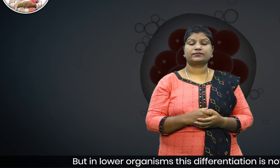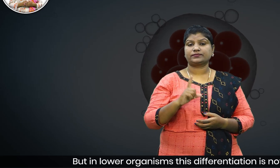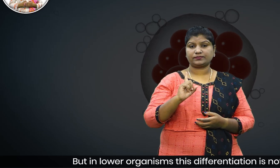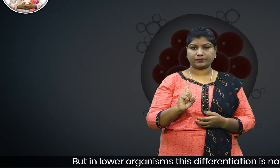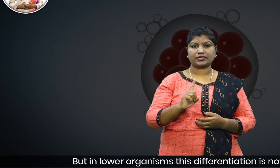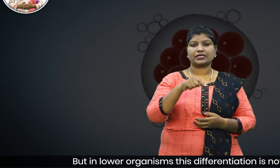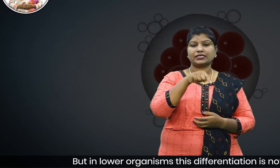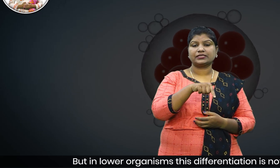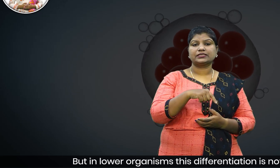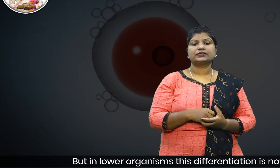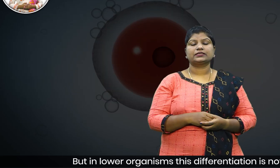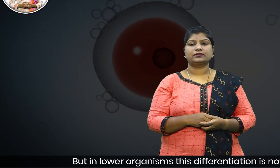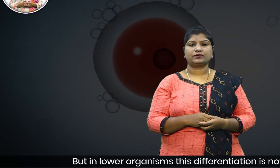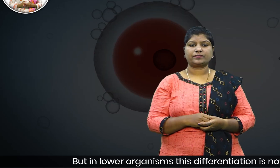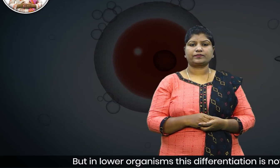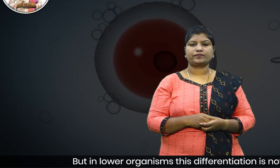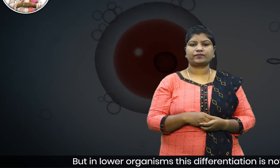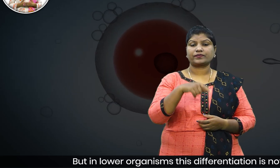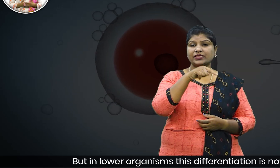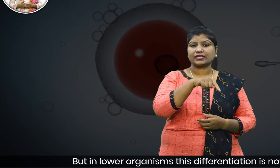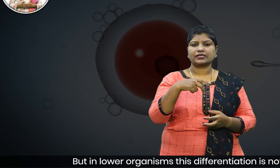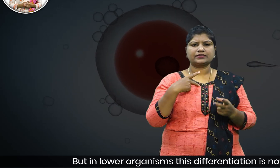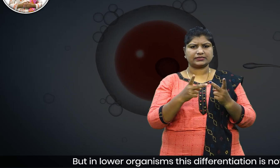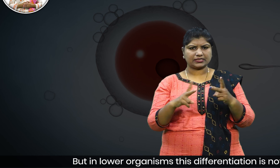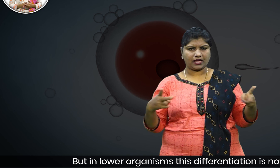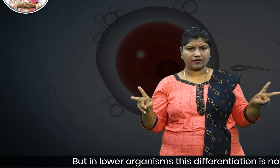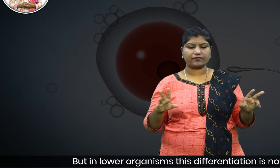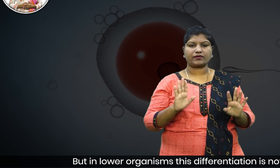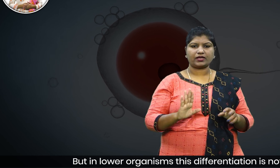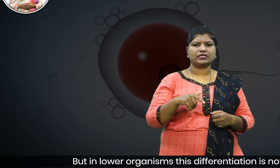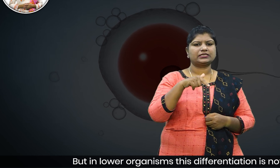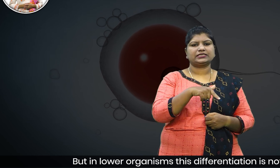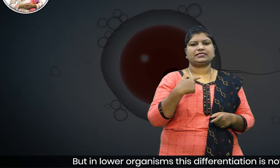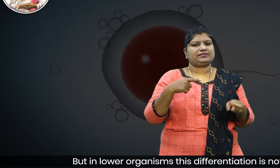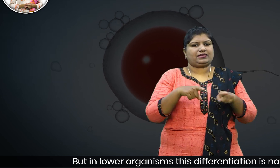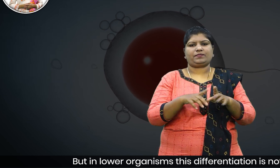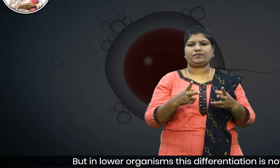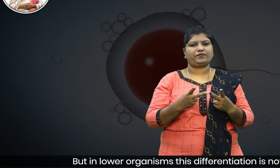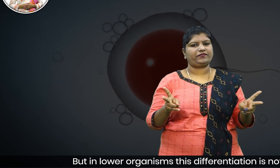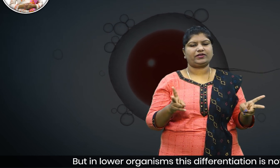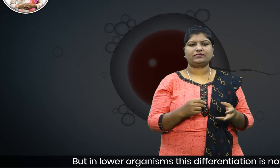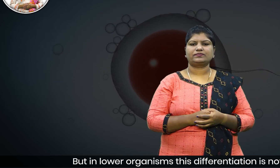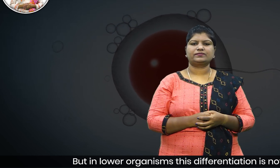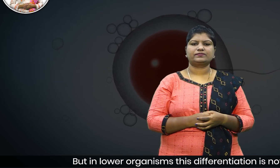But in lower organisms, this differentiation is not distinct.